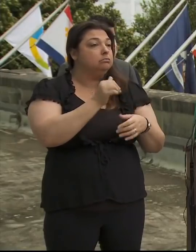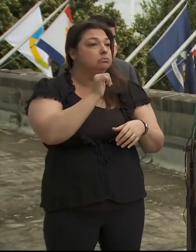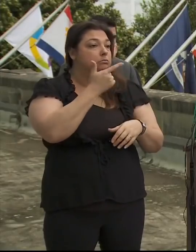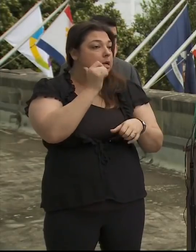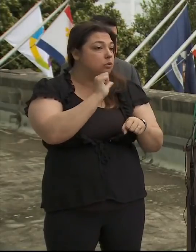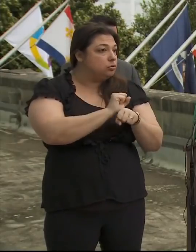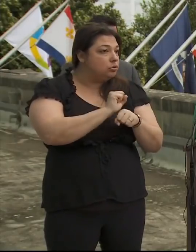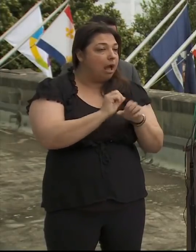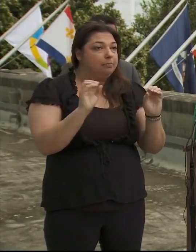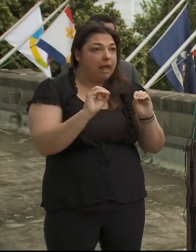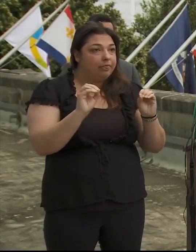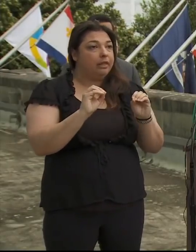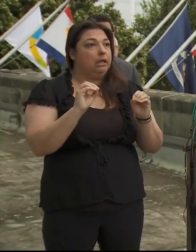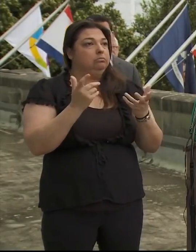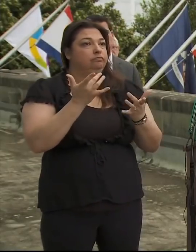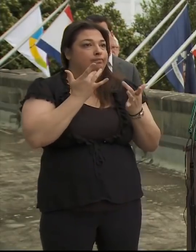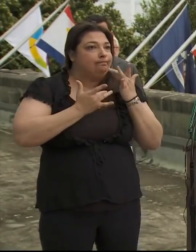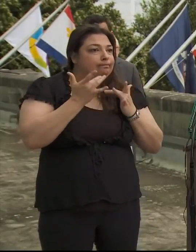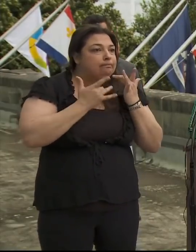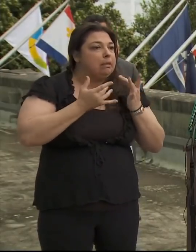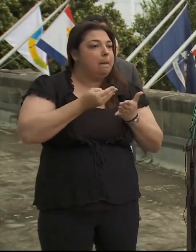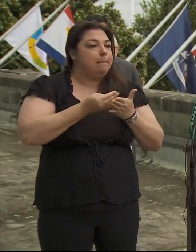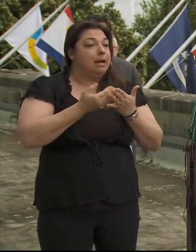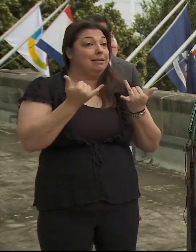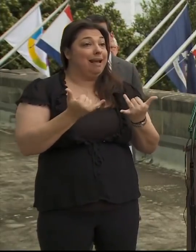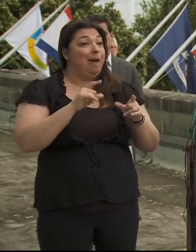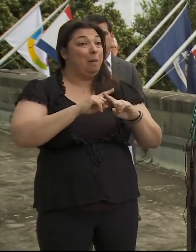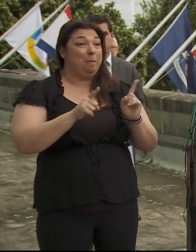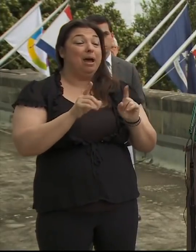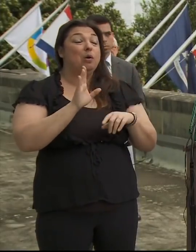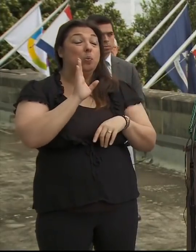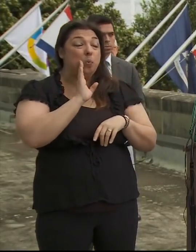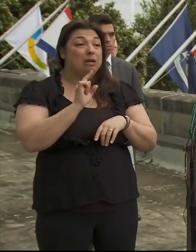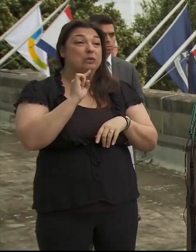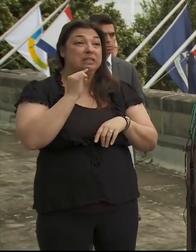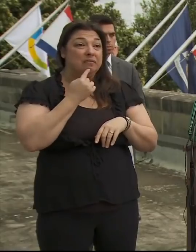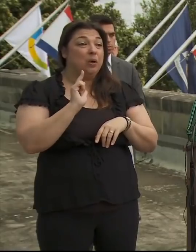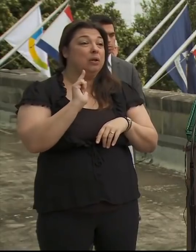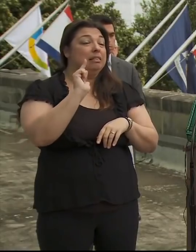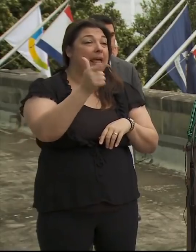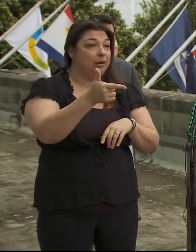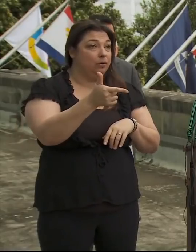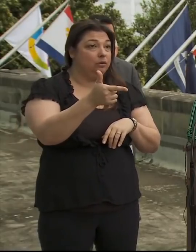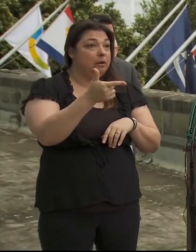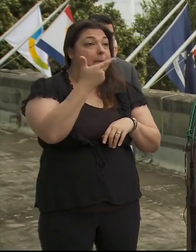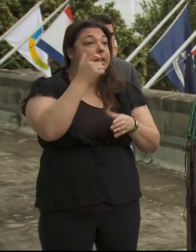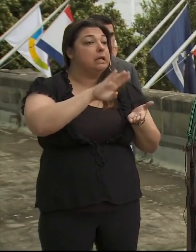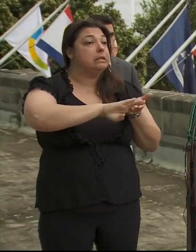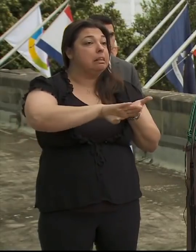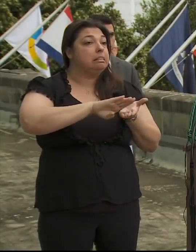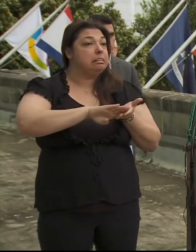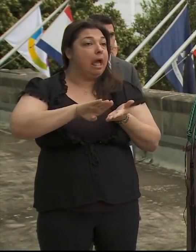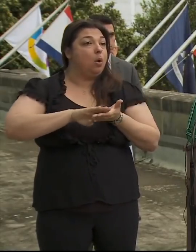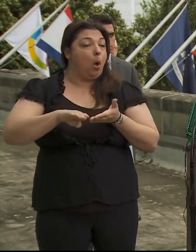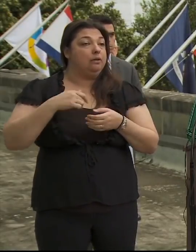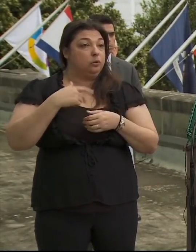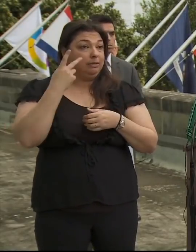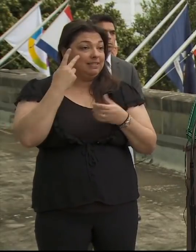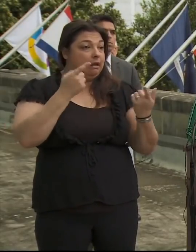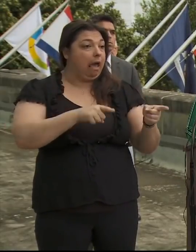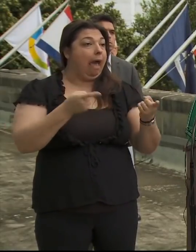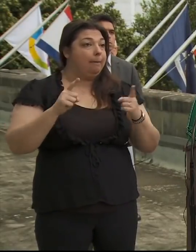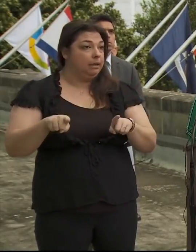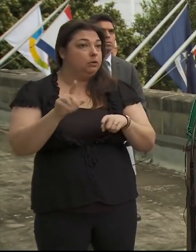paycheck right now, but much more severity is coming with layoffs that we have seen